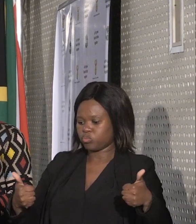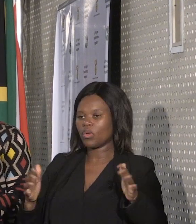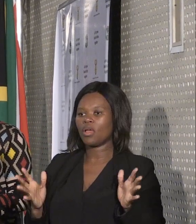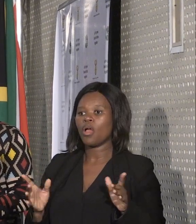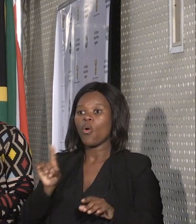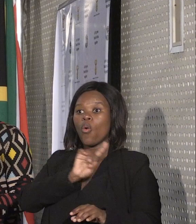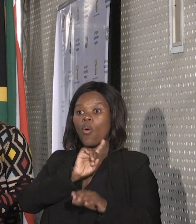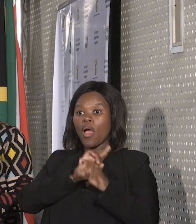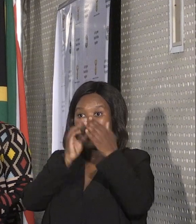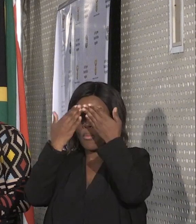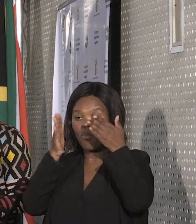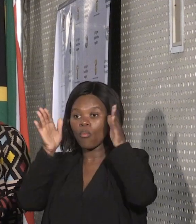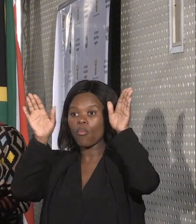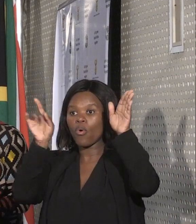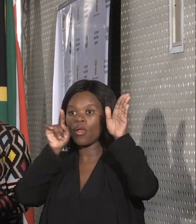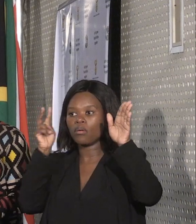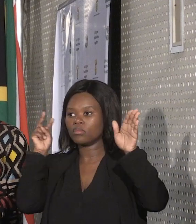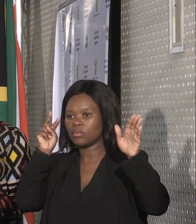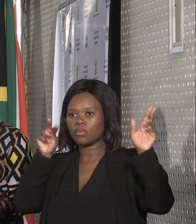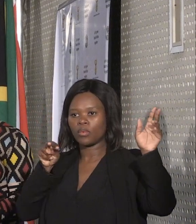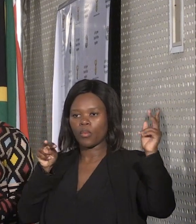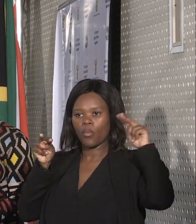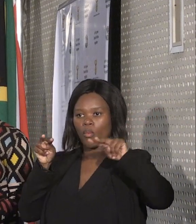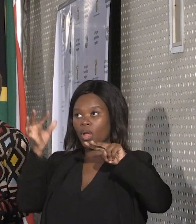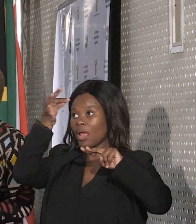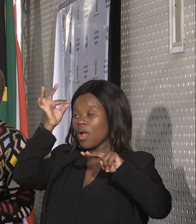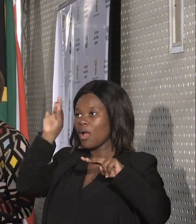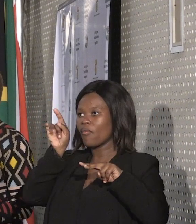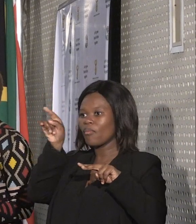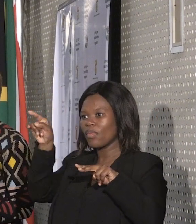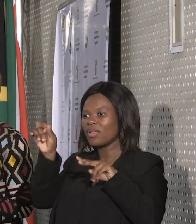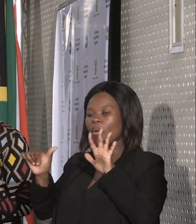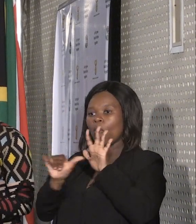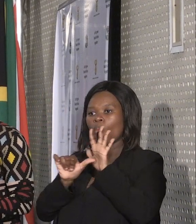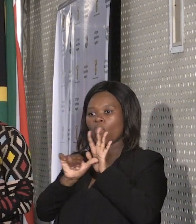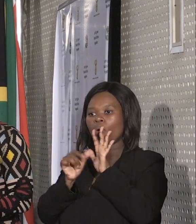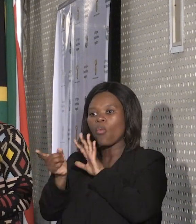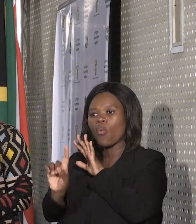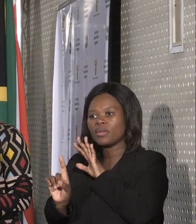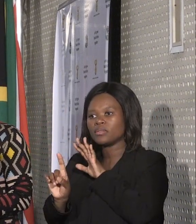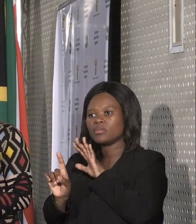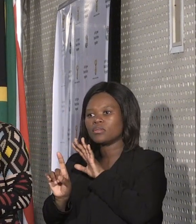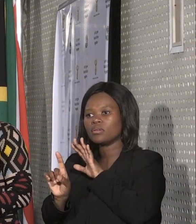perspective of the developmental state of South Africa, the importance of that